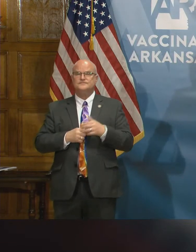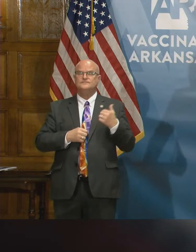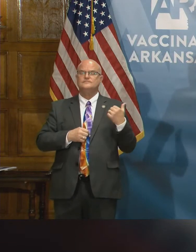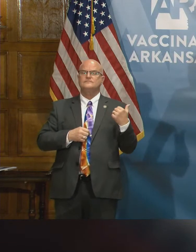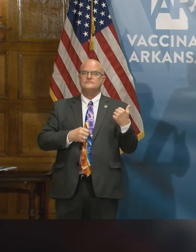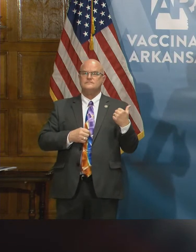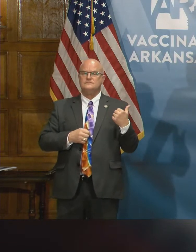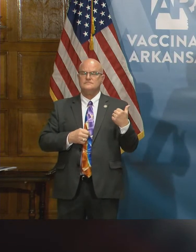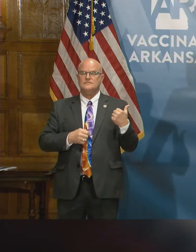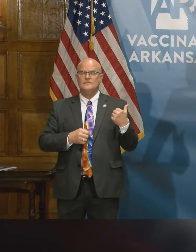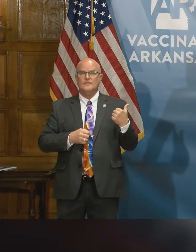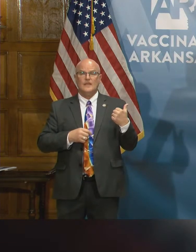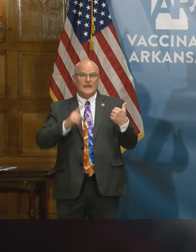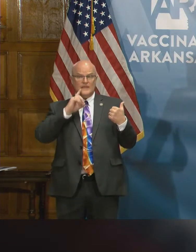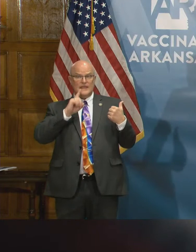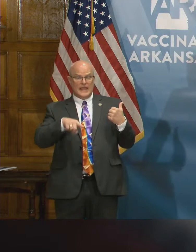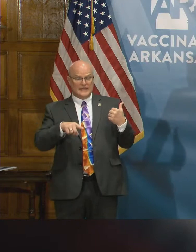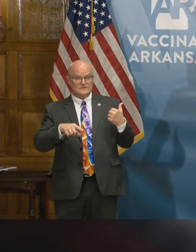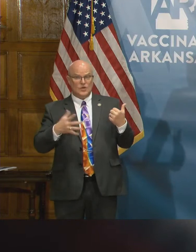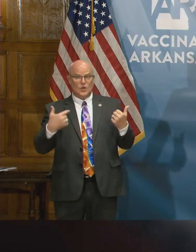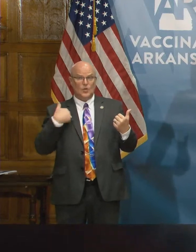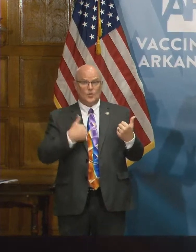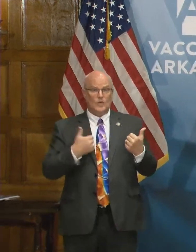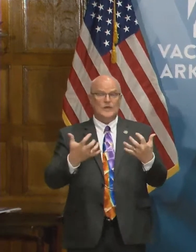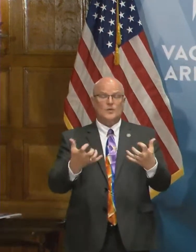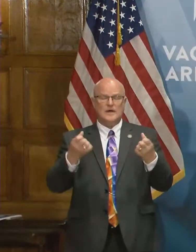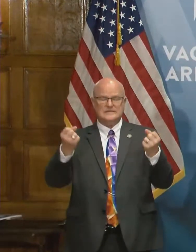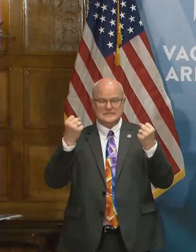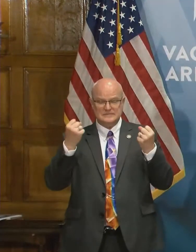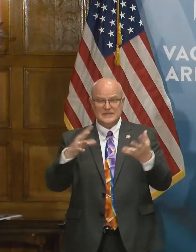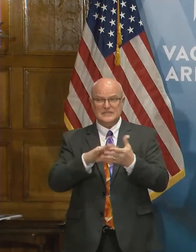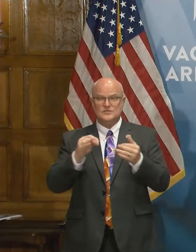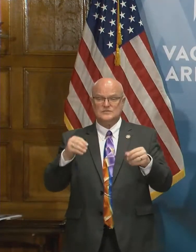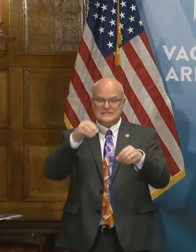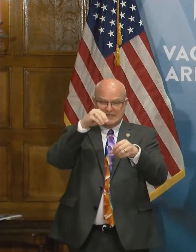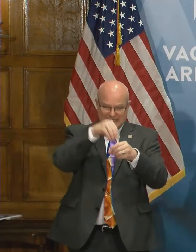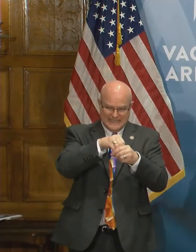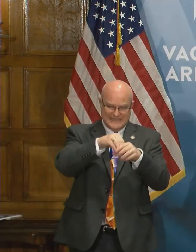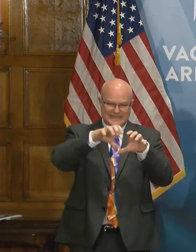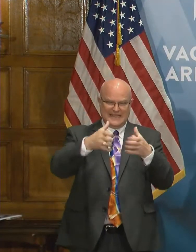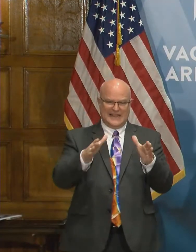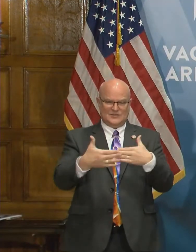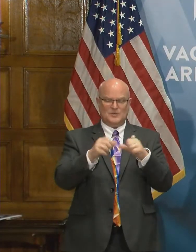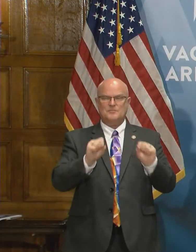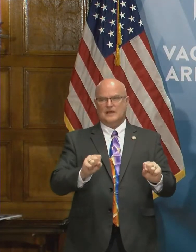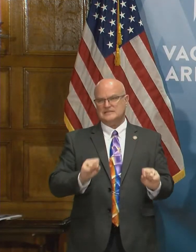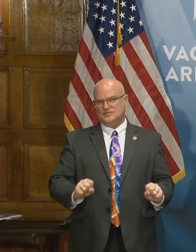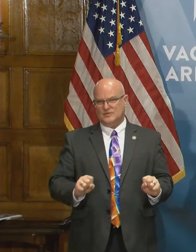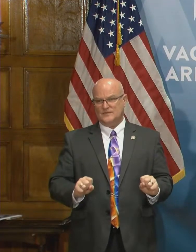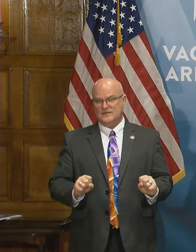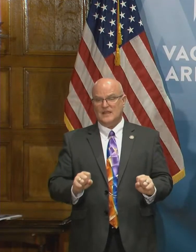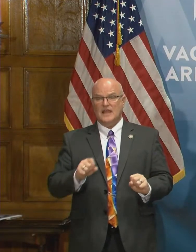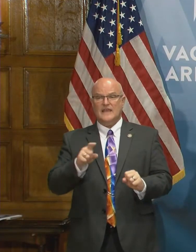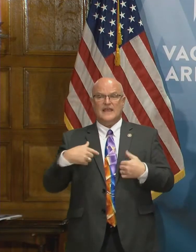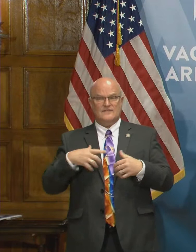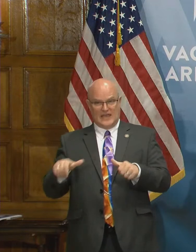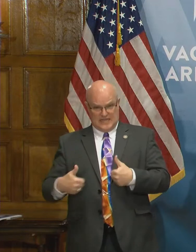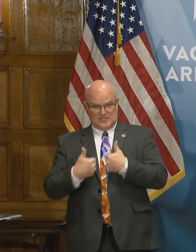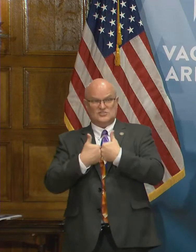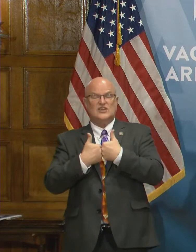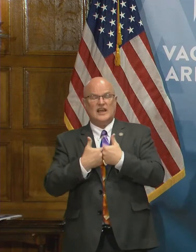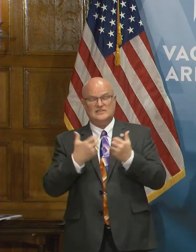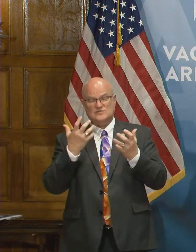Well, the answer is that we want as many students in school as possible, and they've had a